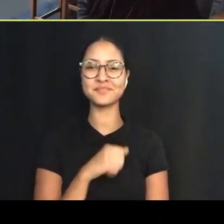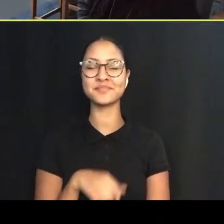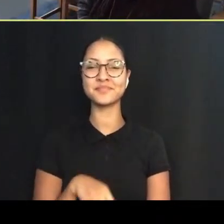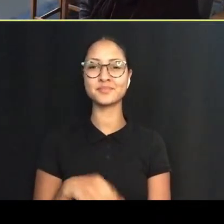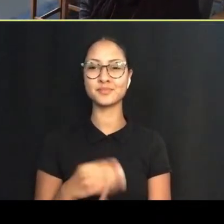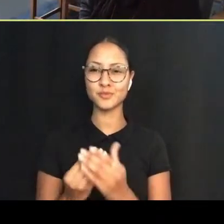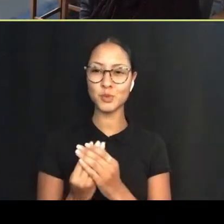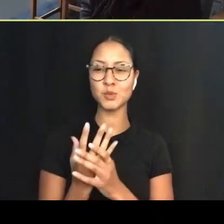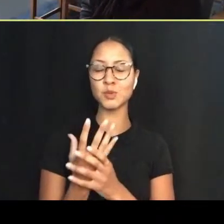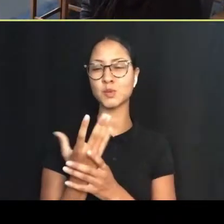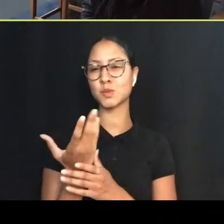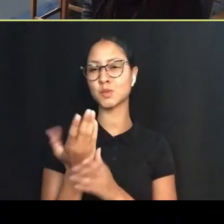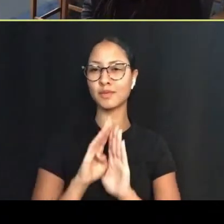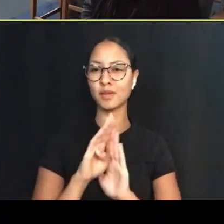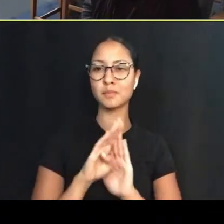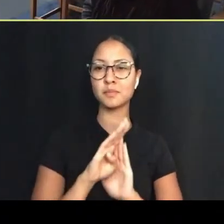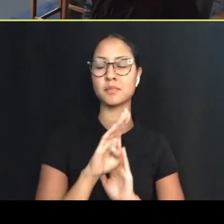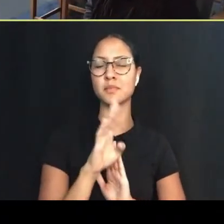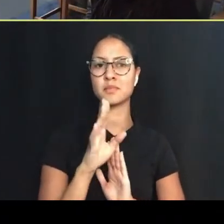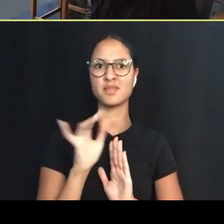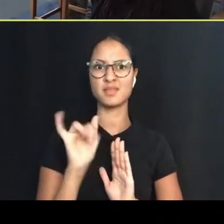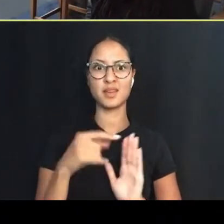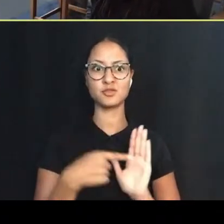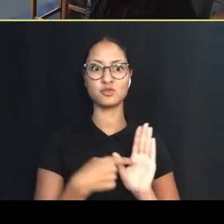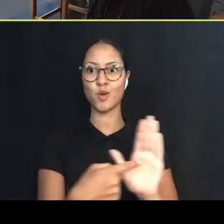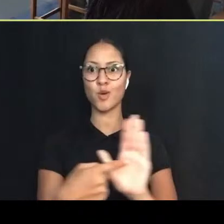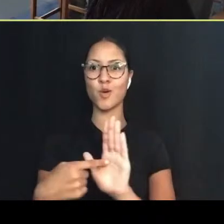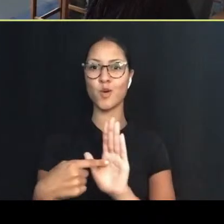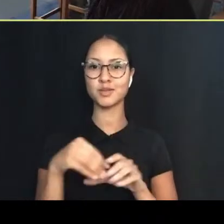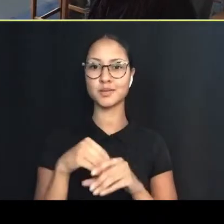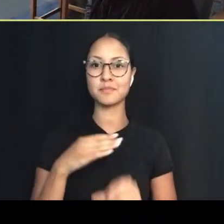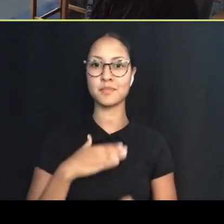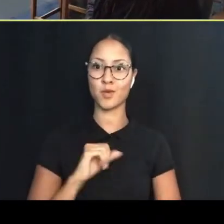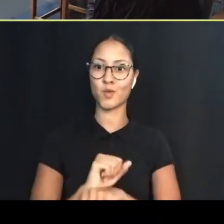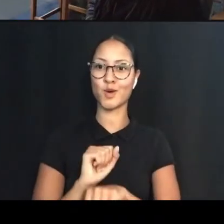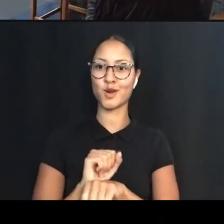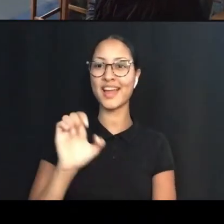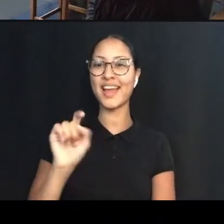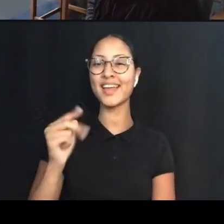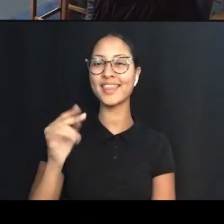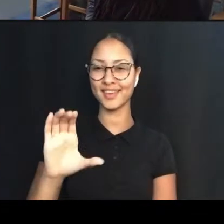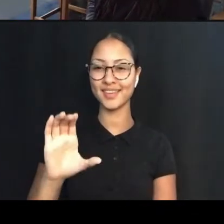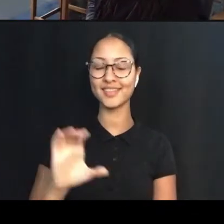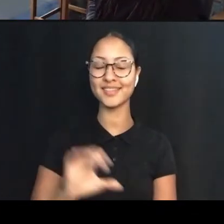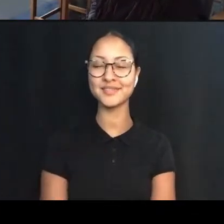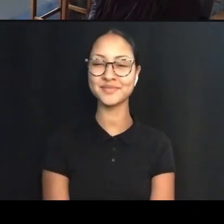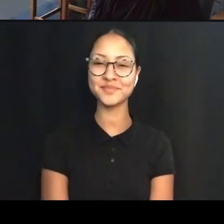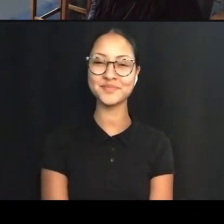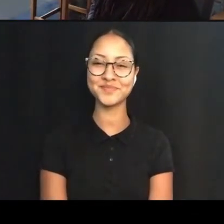up in the work, certainly work ethic for me. You know,